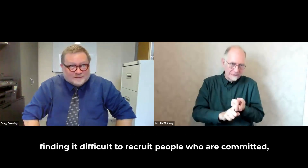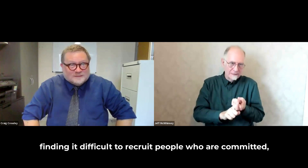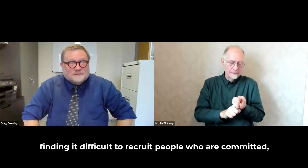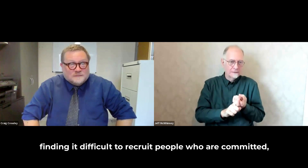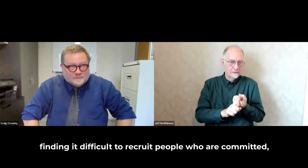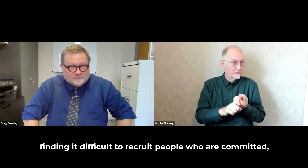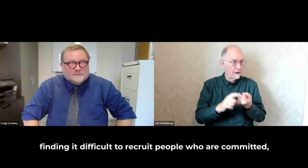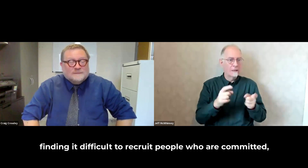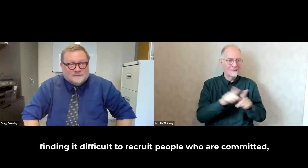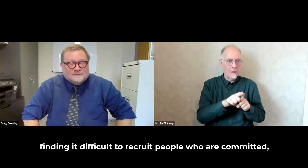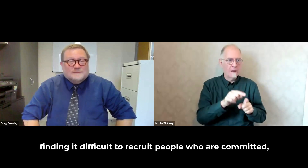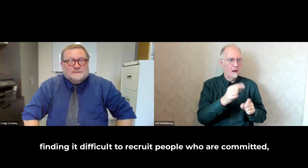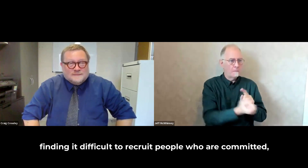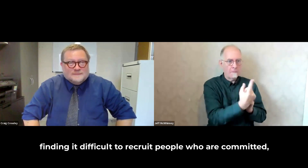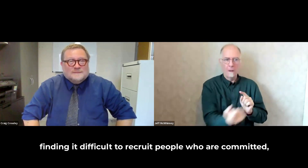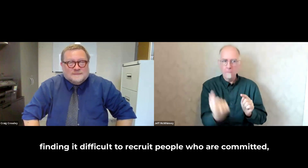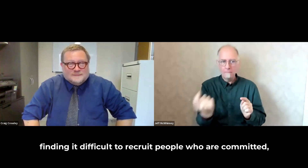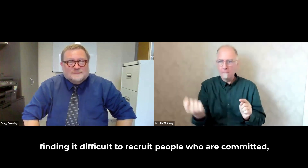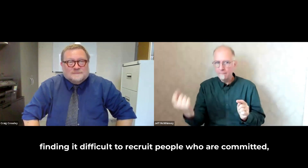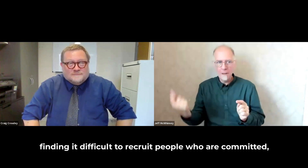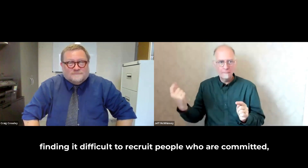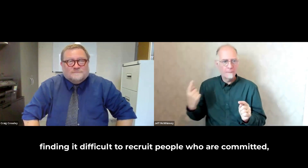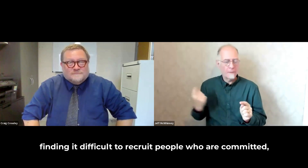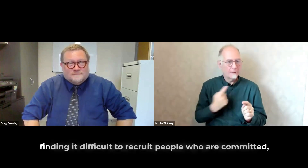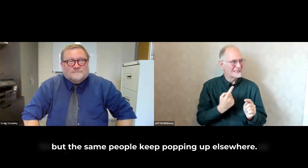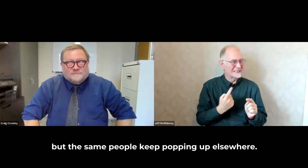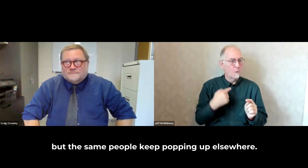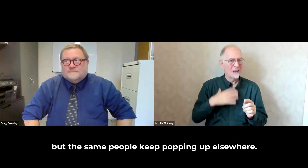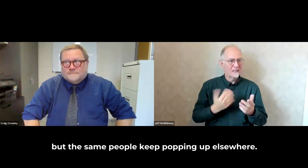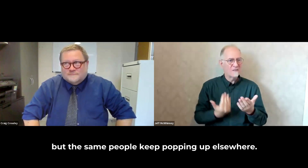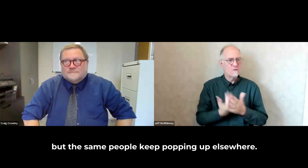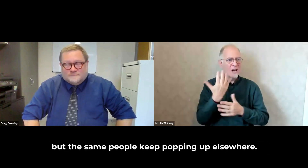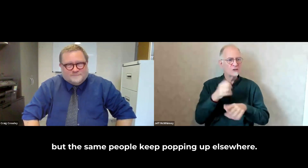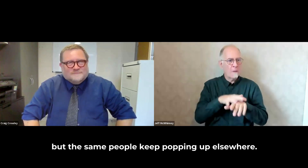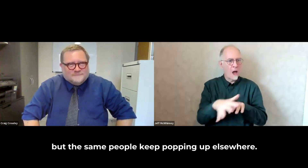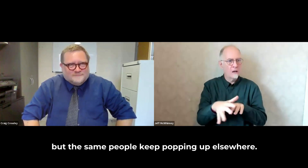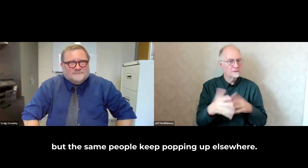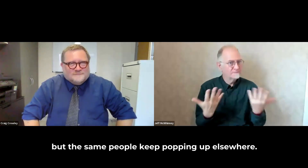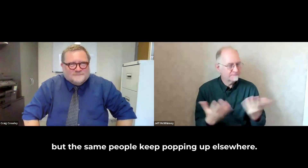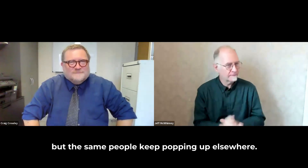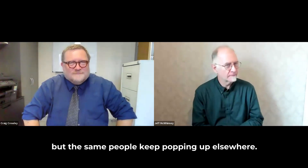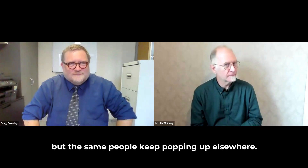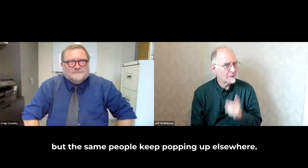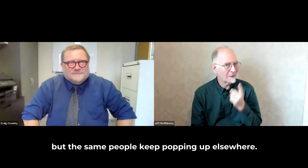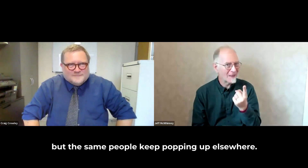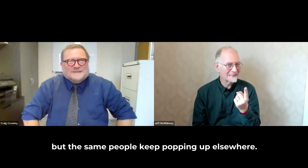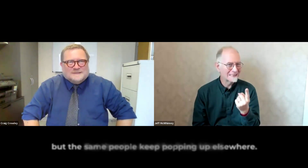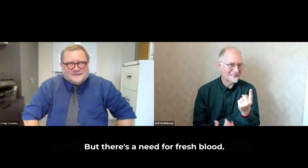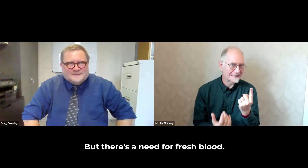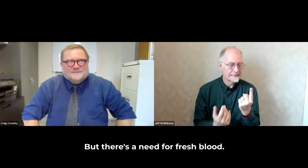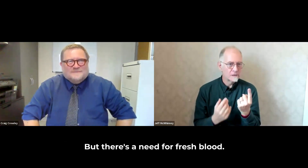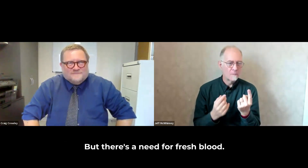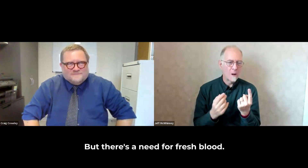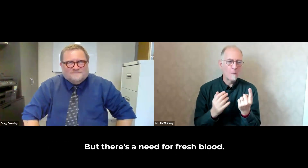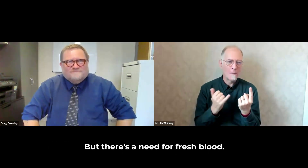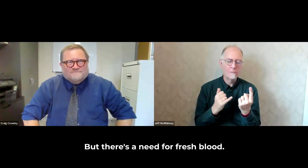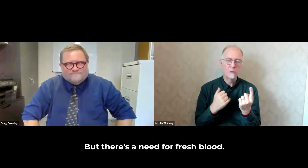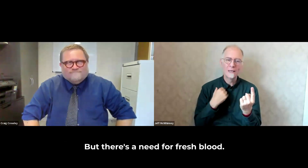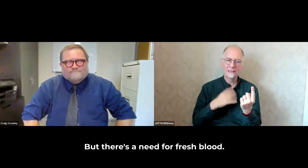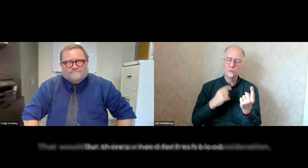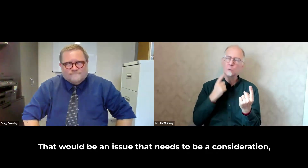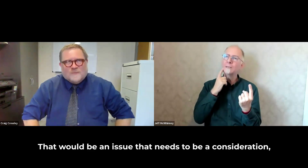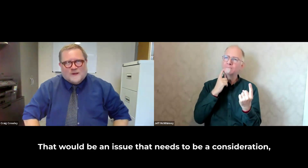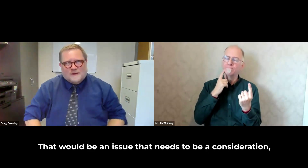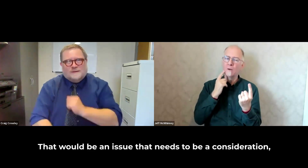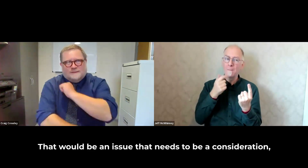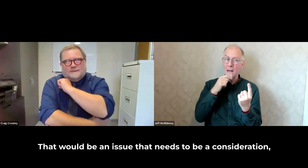to recruit people who are committed. But the same people keep popping up elsewhere, but there's a need for fresh